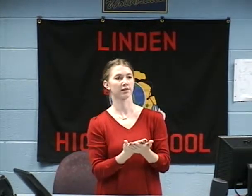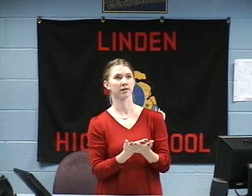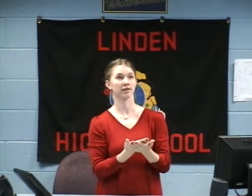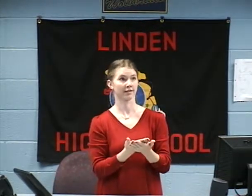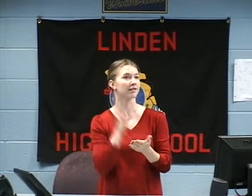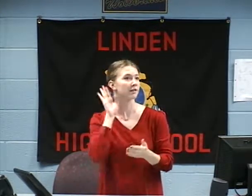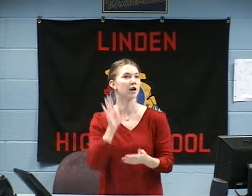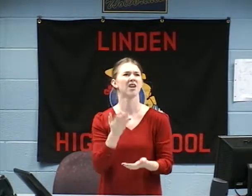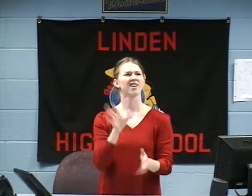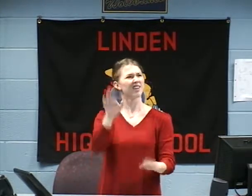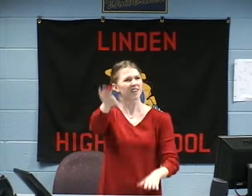Good.